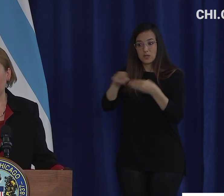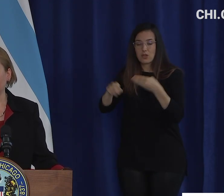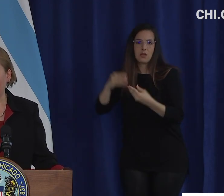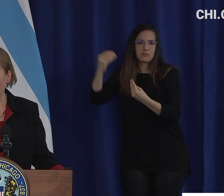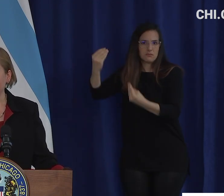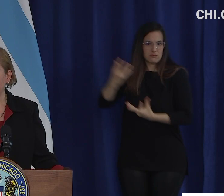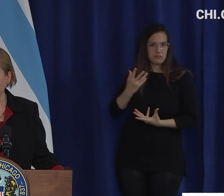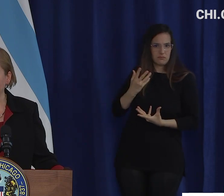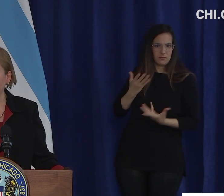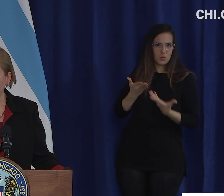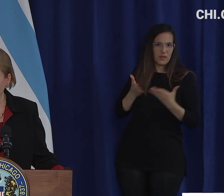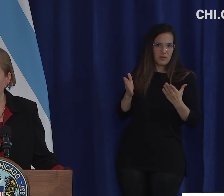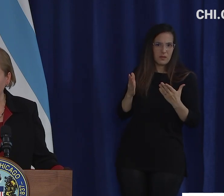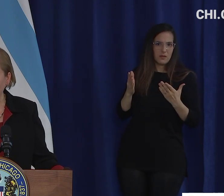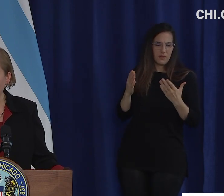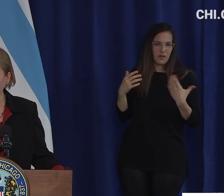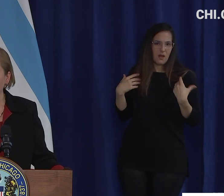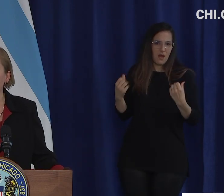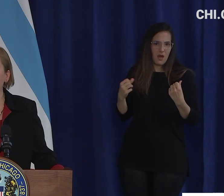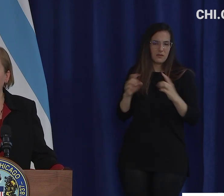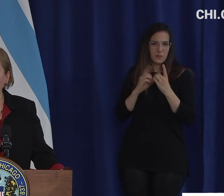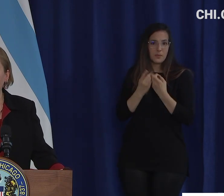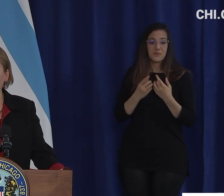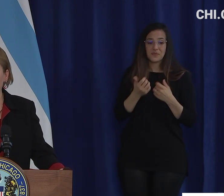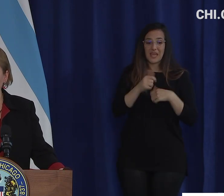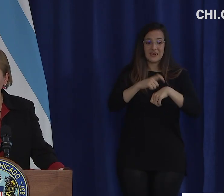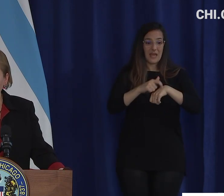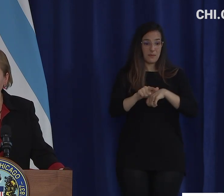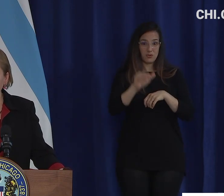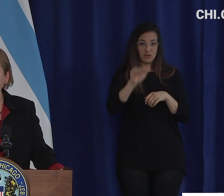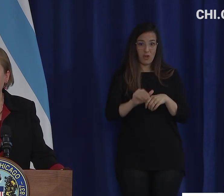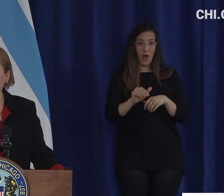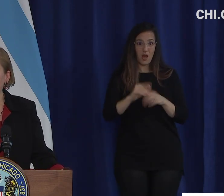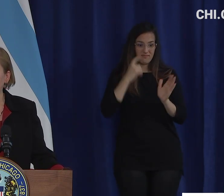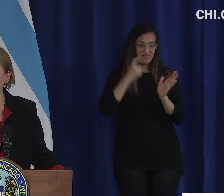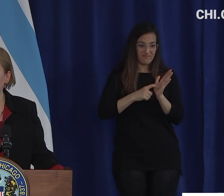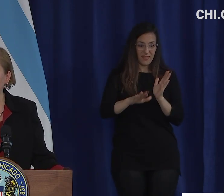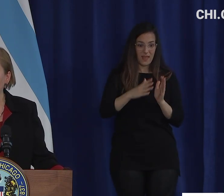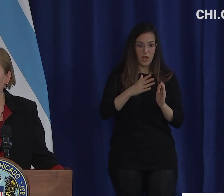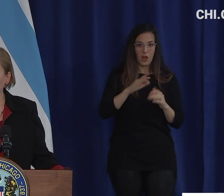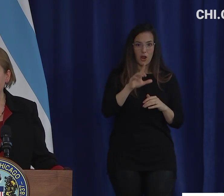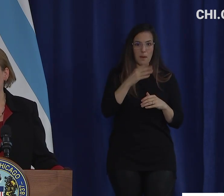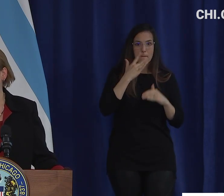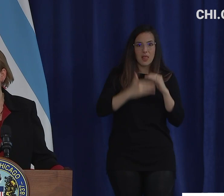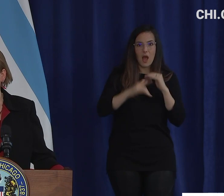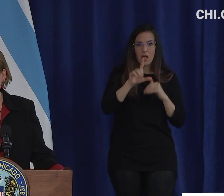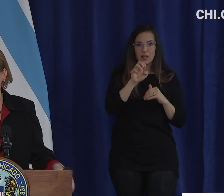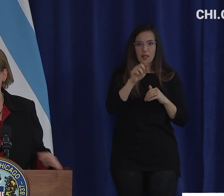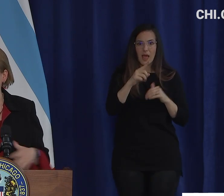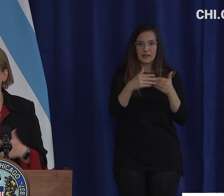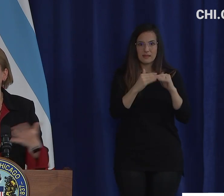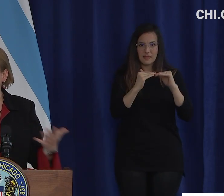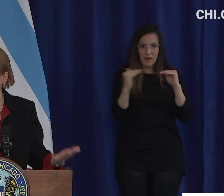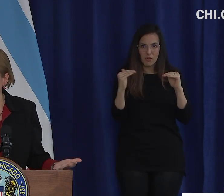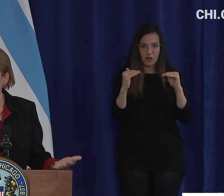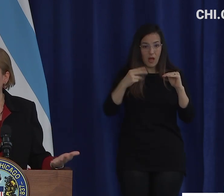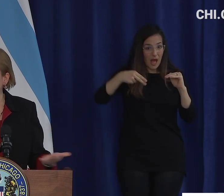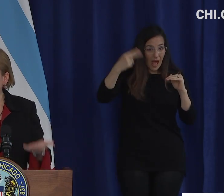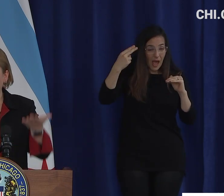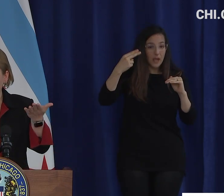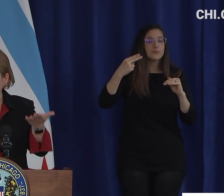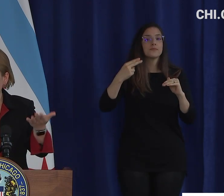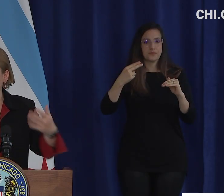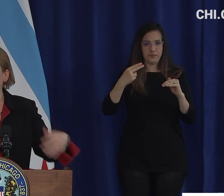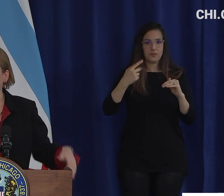whenever a child has an elevated blood lead level, the health department works to first make sure that child is in appropriate